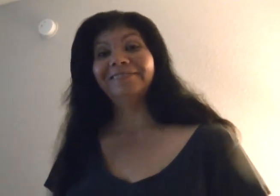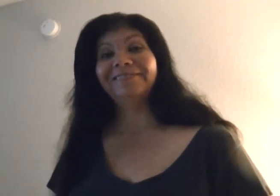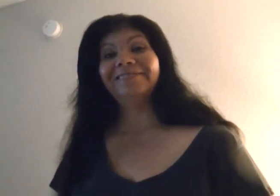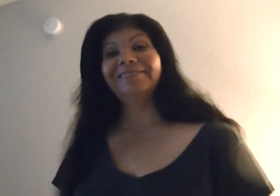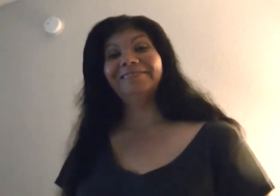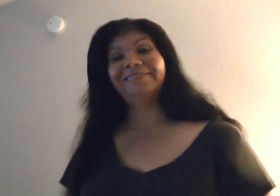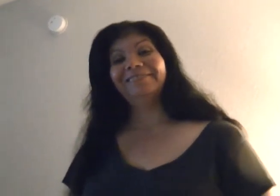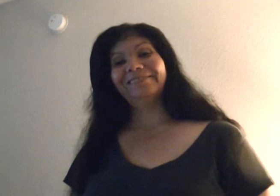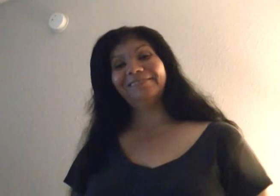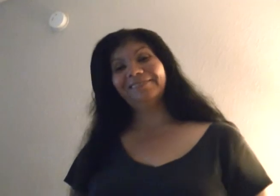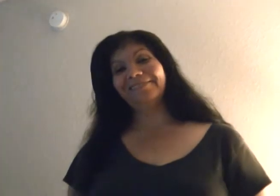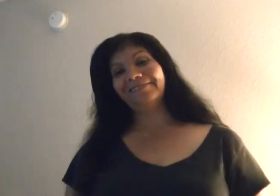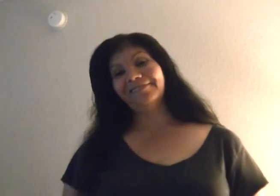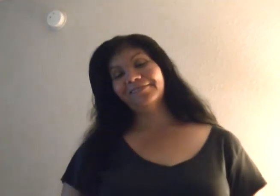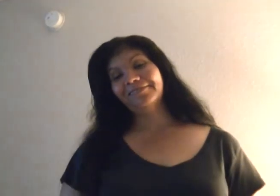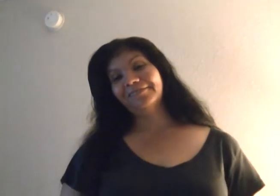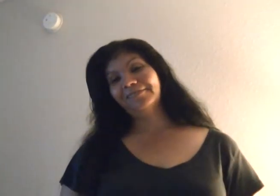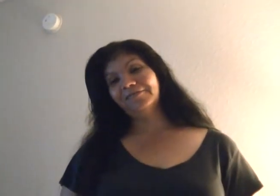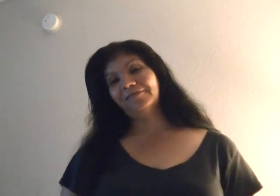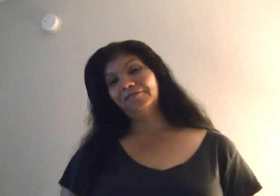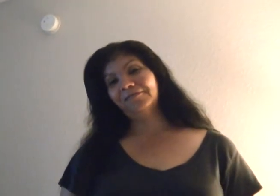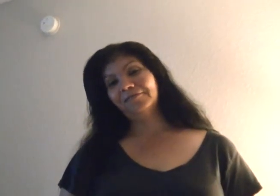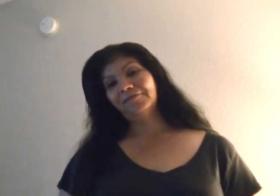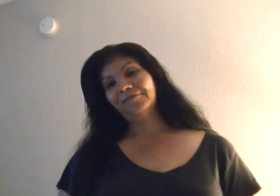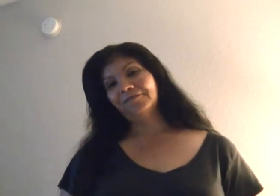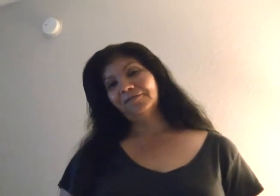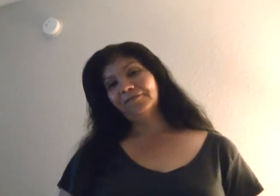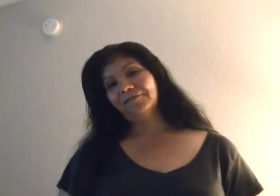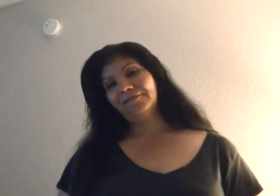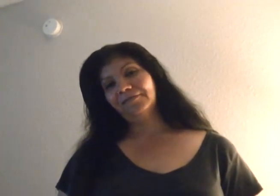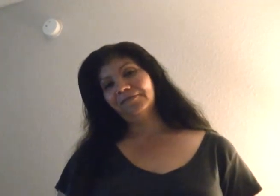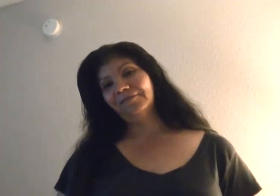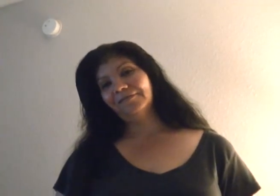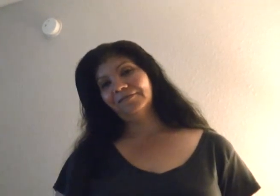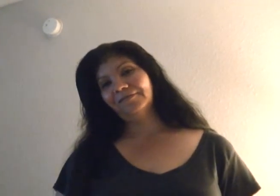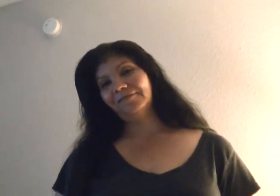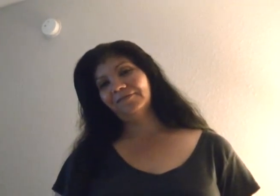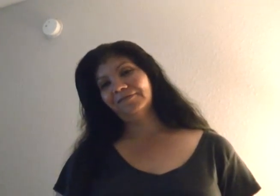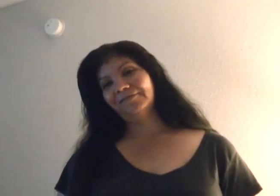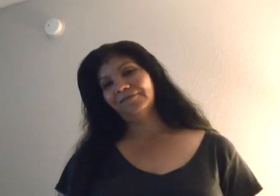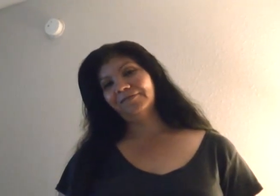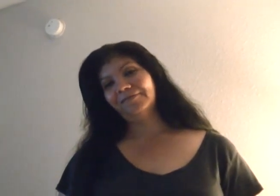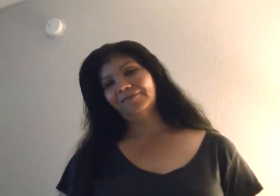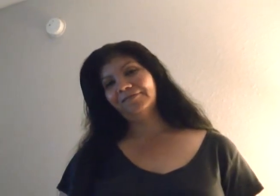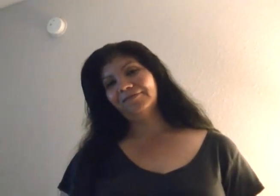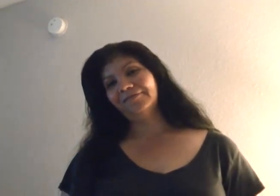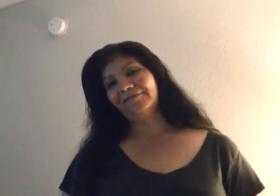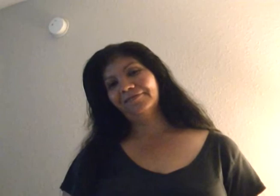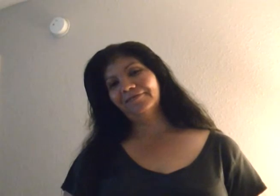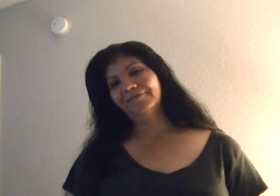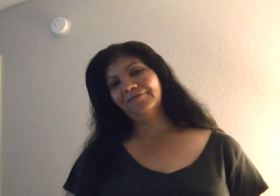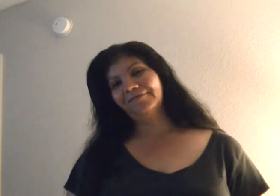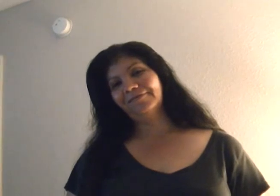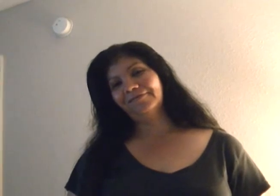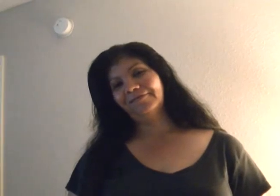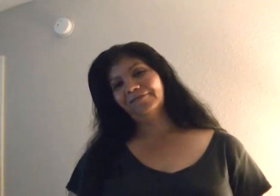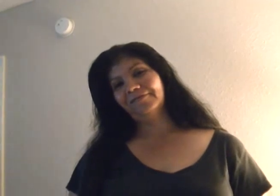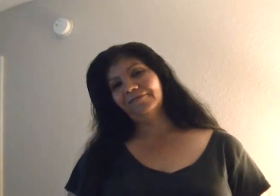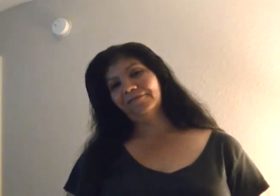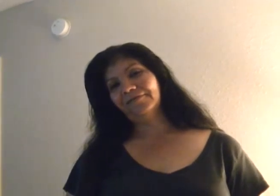got to get your character right, man, before that woman can come along. I'm not going to say you're going to be perfect in that marriage. I'm not going to say you're not going to be arguing and fighting.